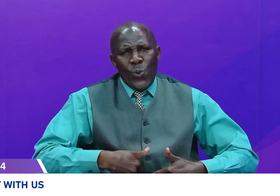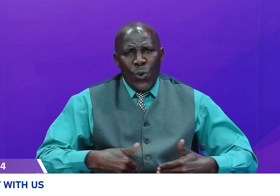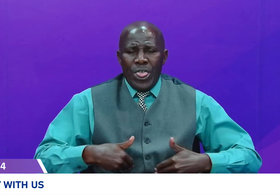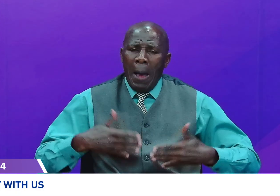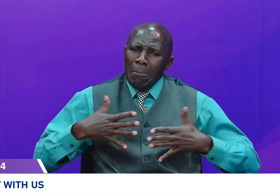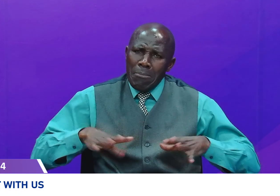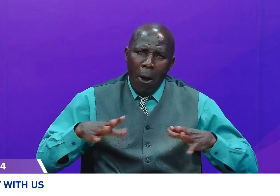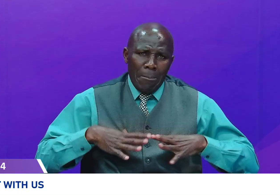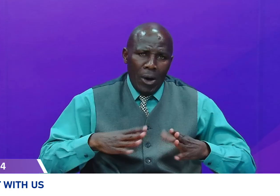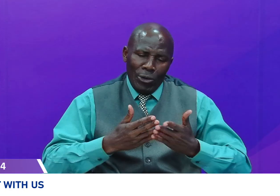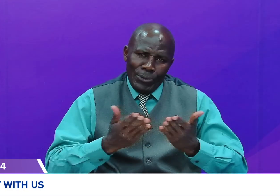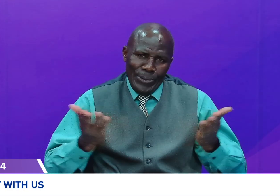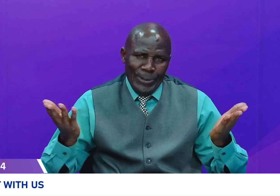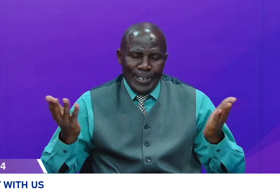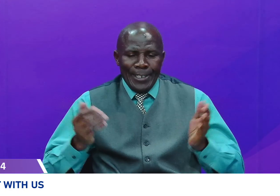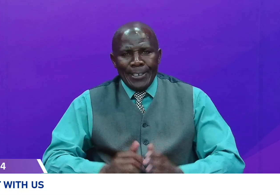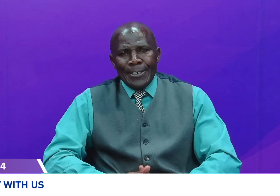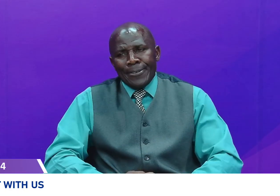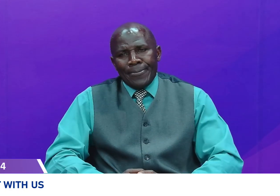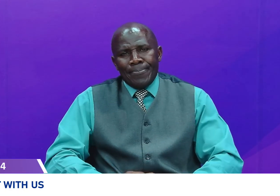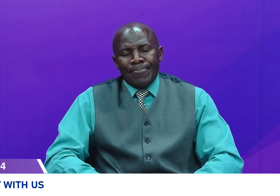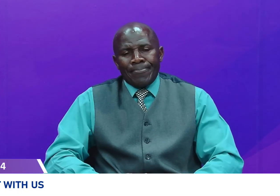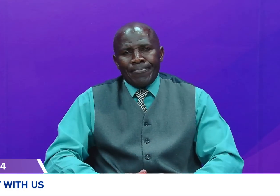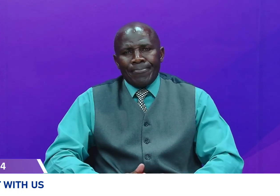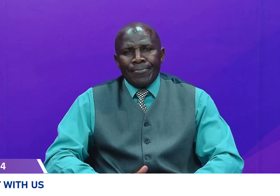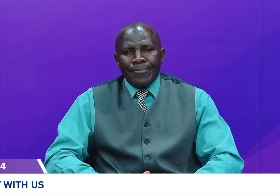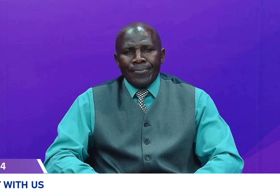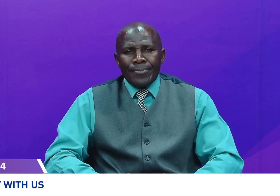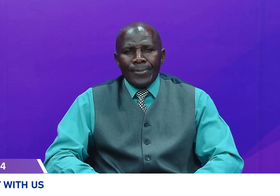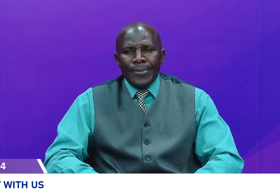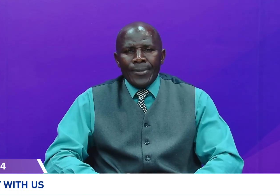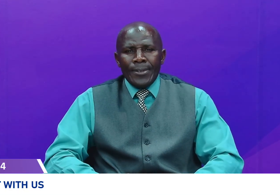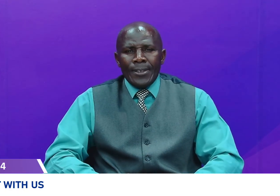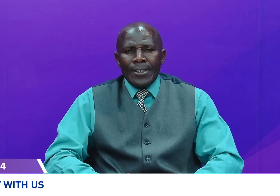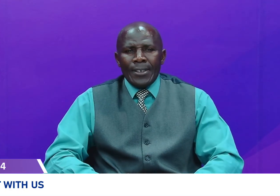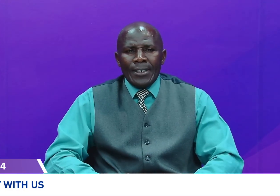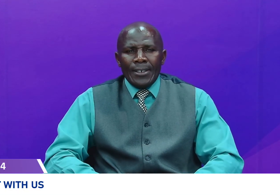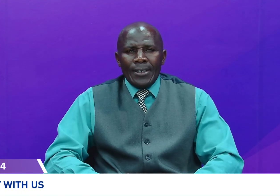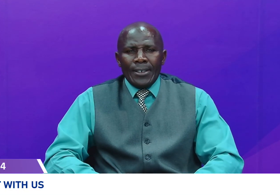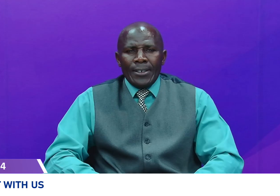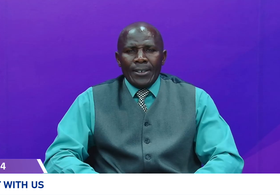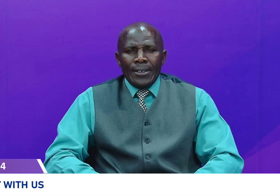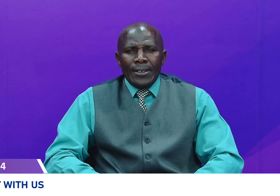government's broader agenda of promoting enterprise and self-reliance among young people.